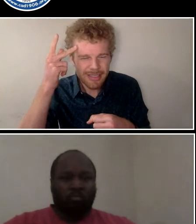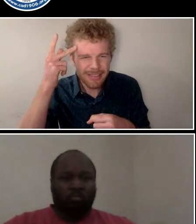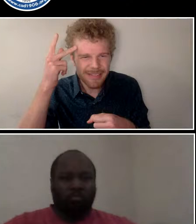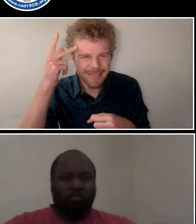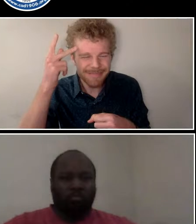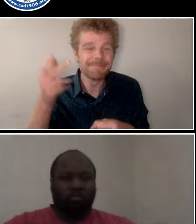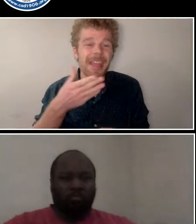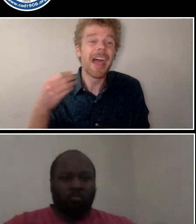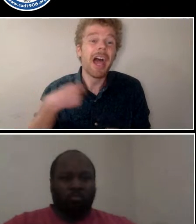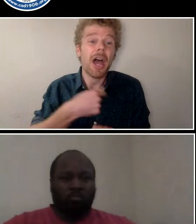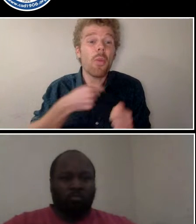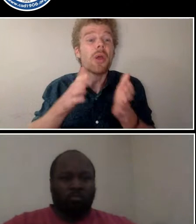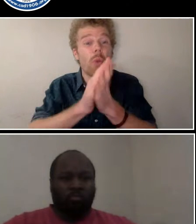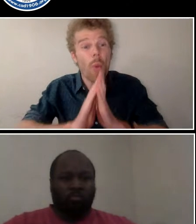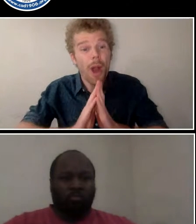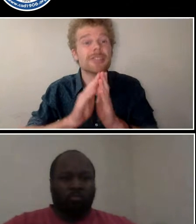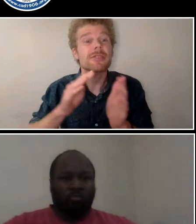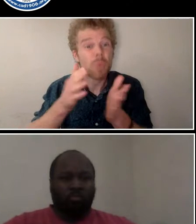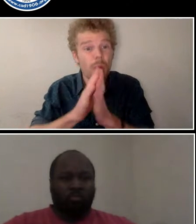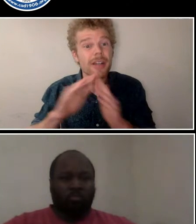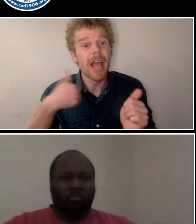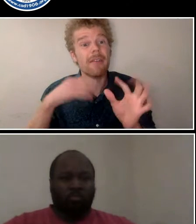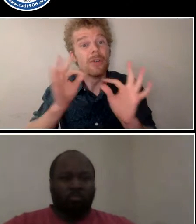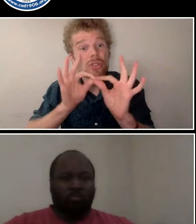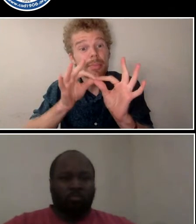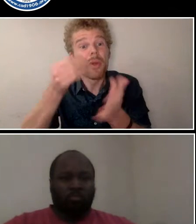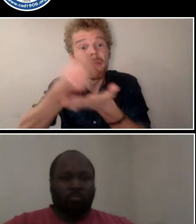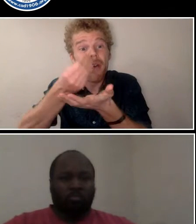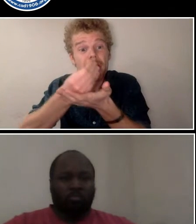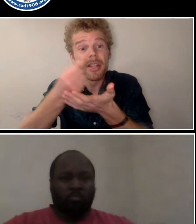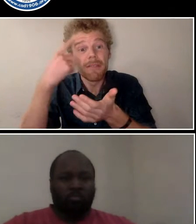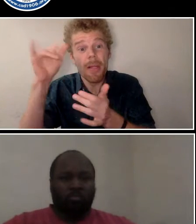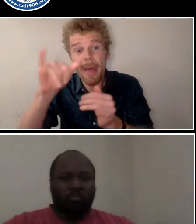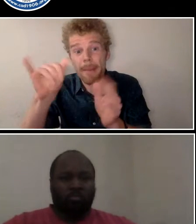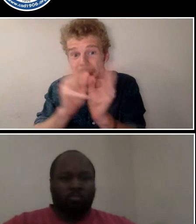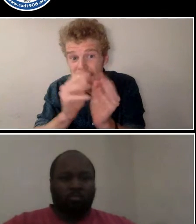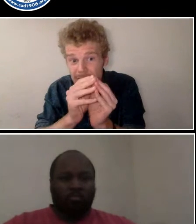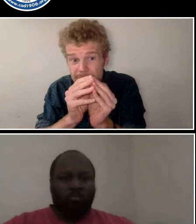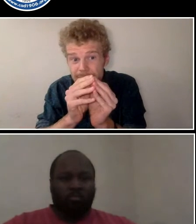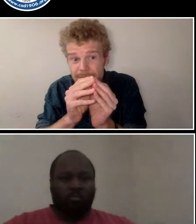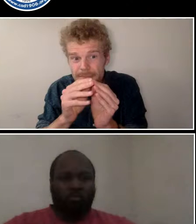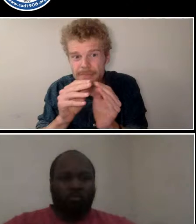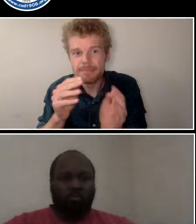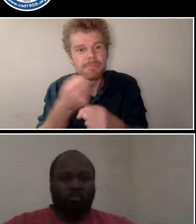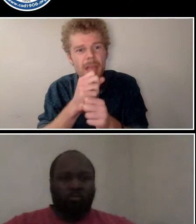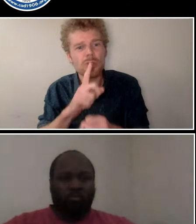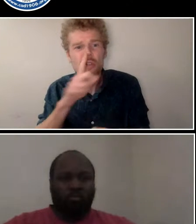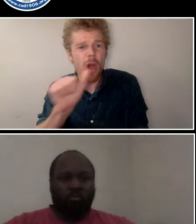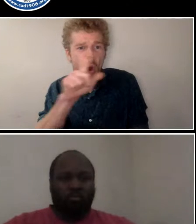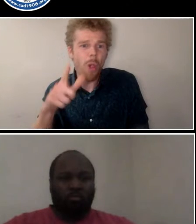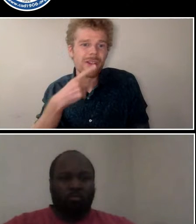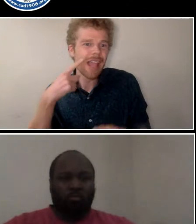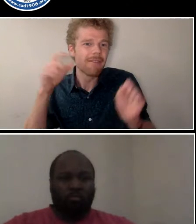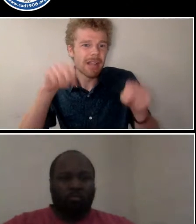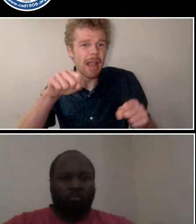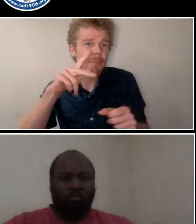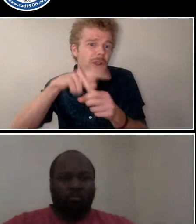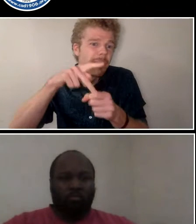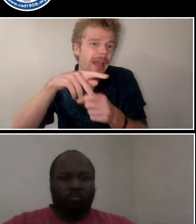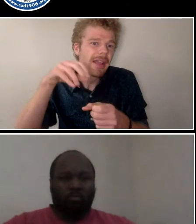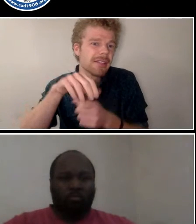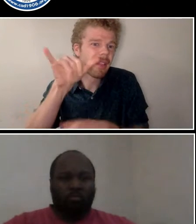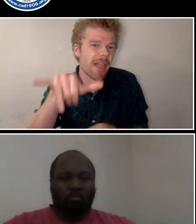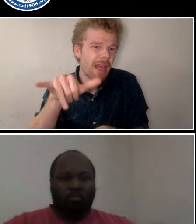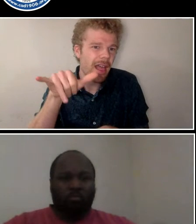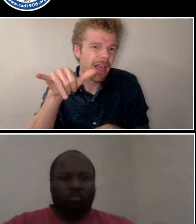politics, liquor licenses, all sorts of regional political discussions. And in these meetings, we need